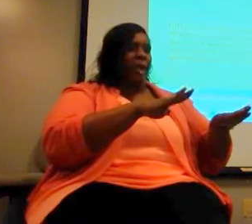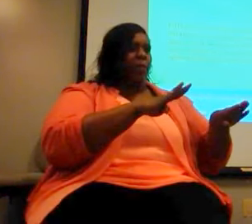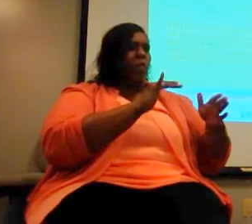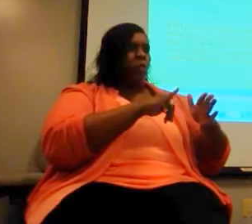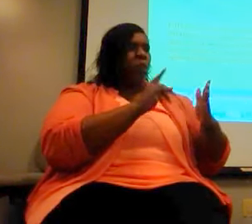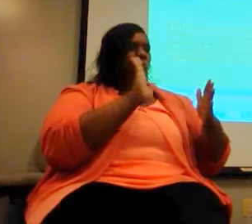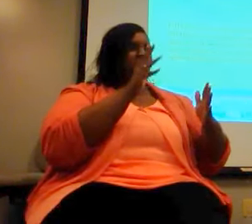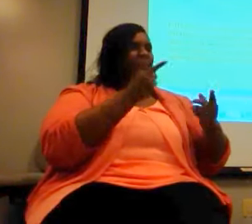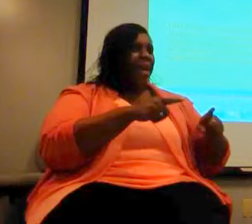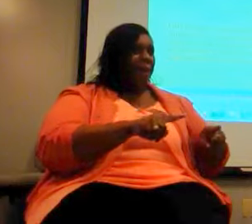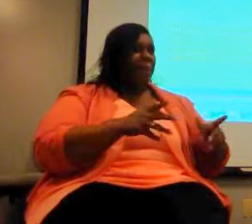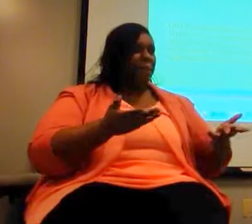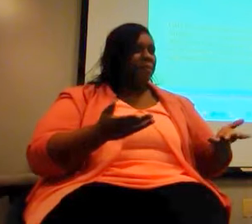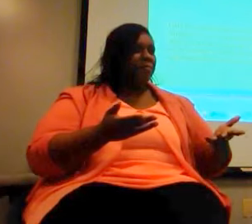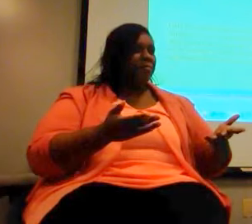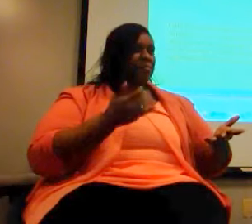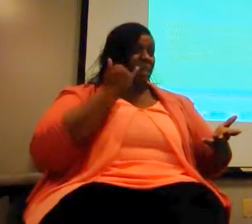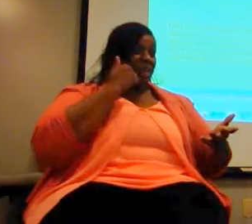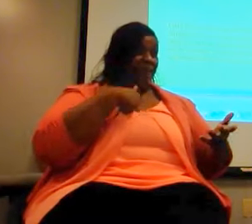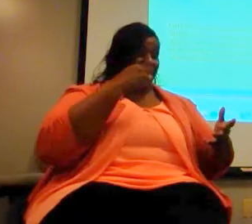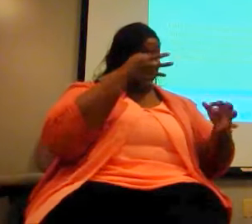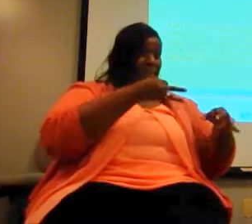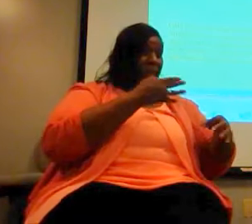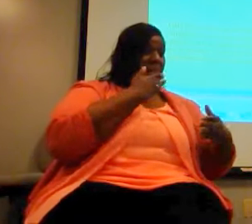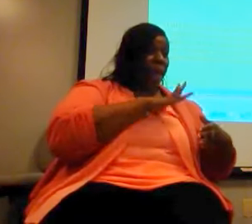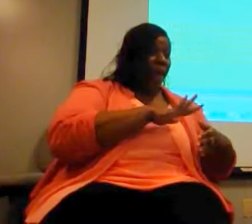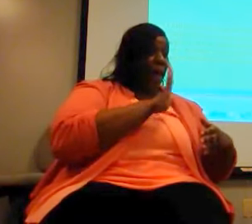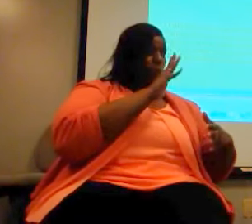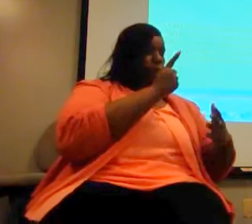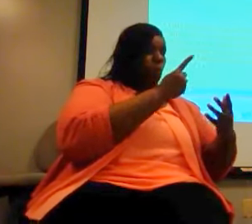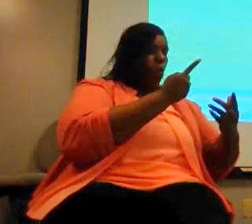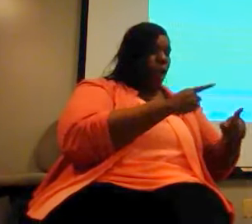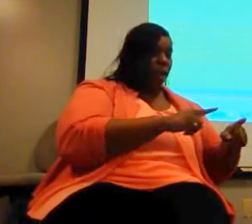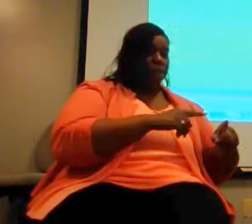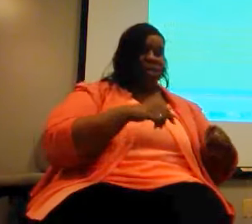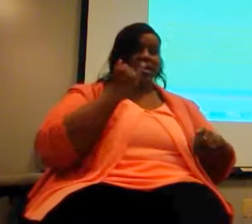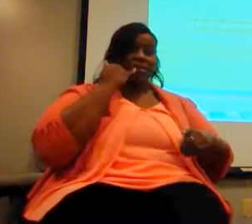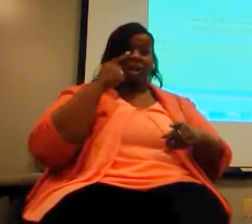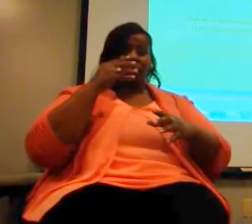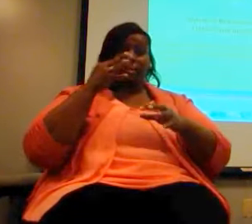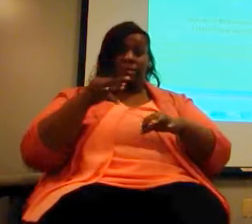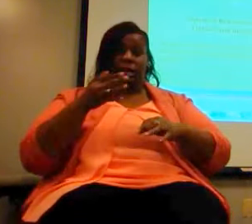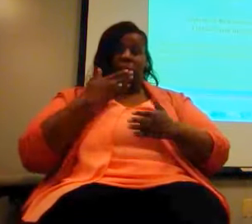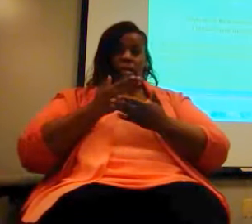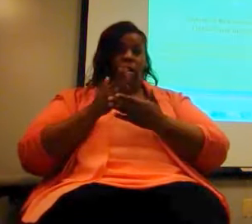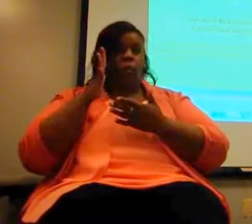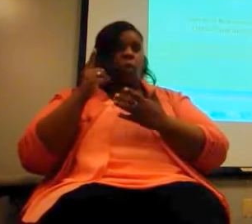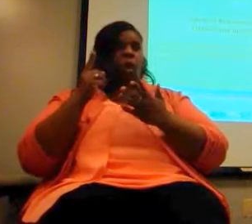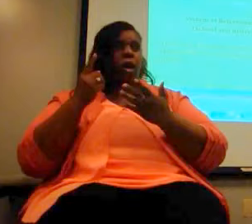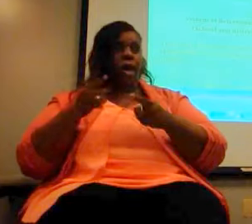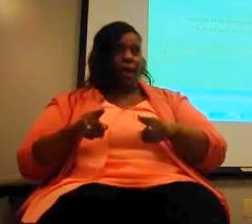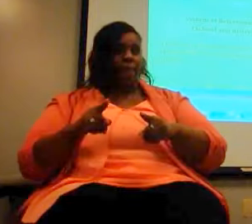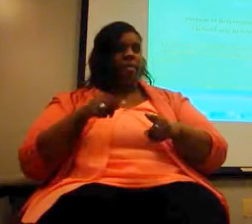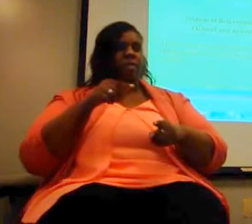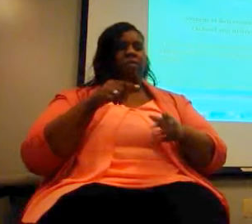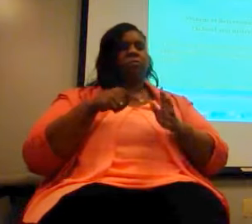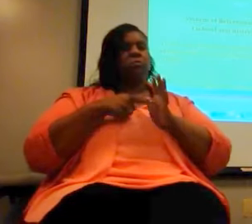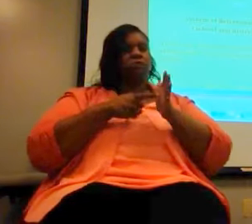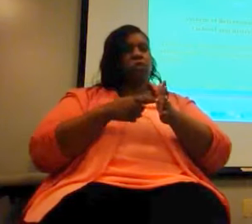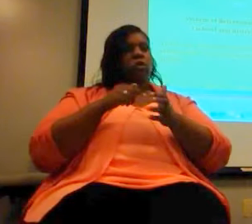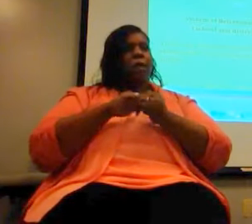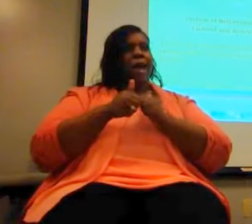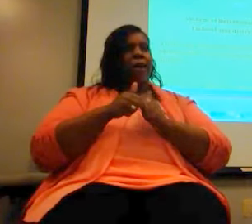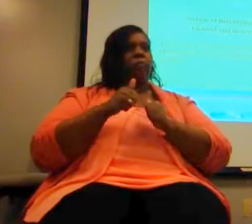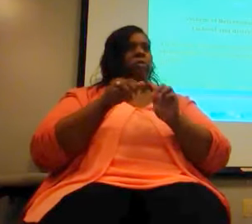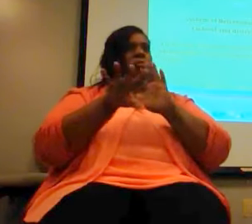What these good things can happen, you know, it's about choices. and we teach them to make the appropriate choices.